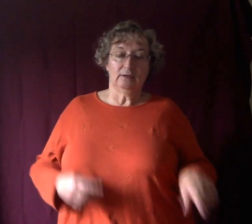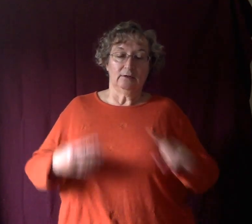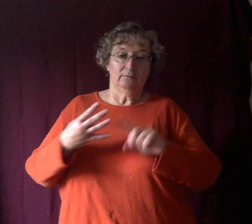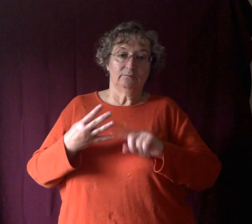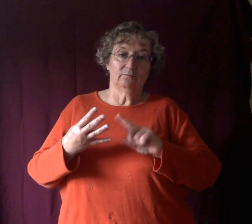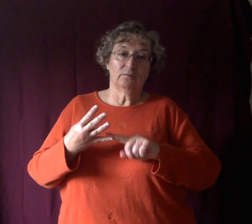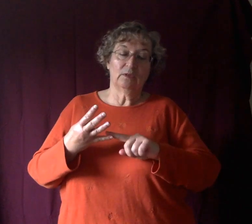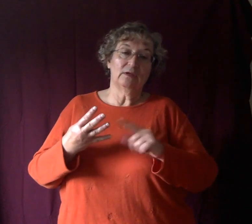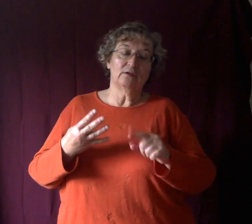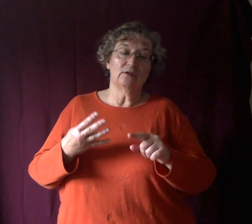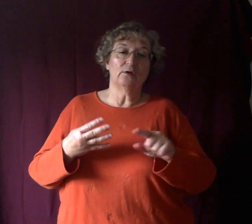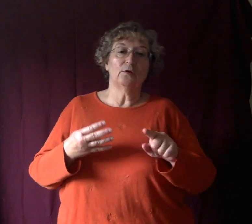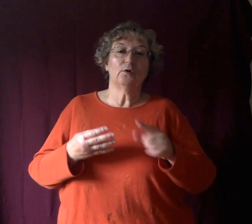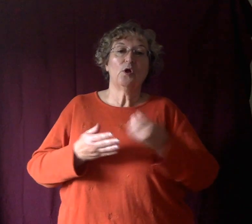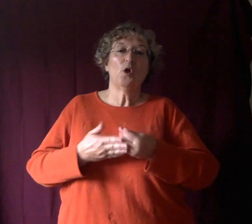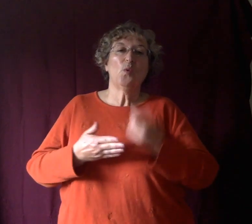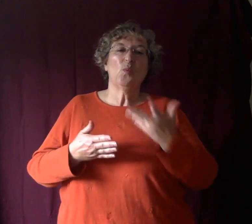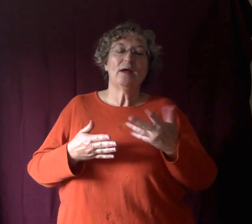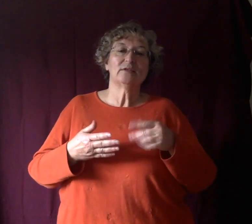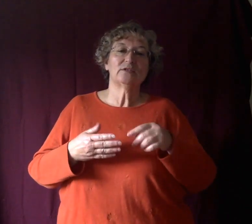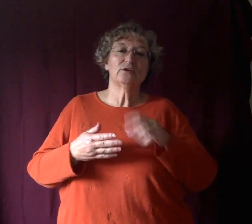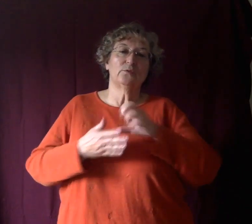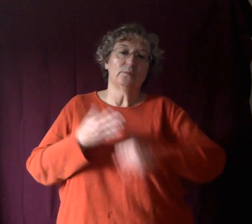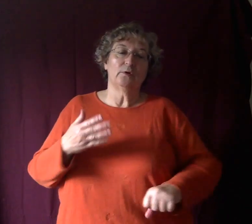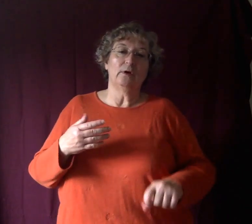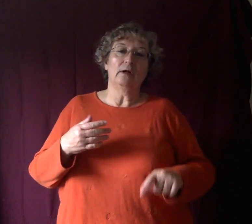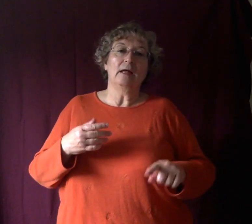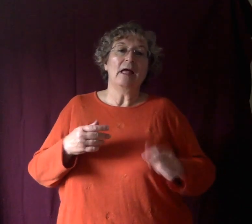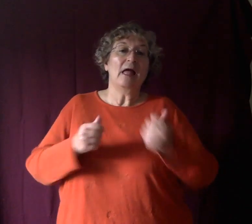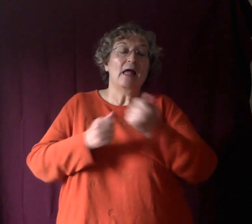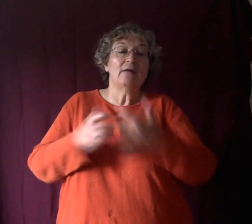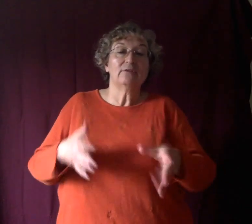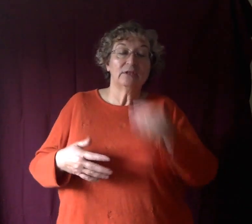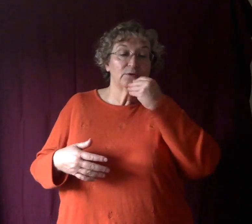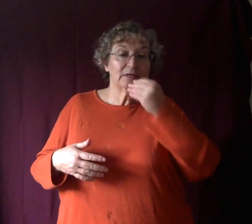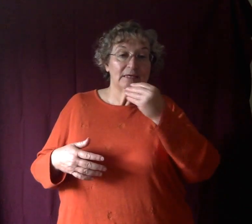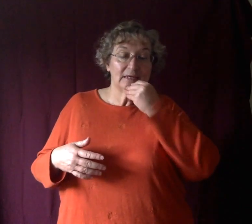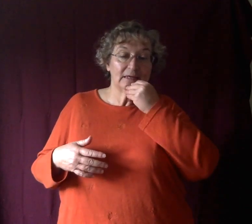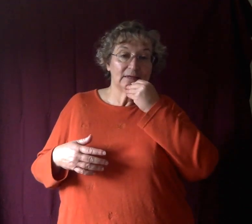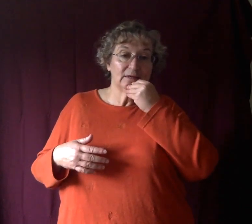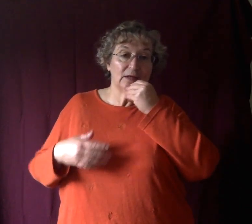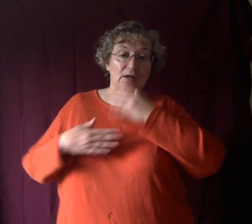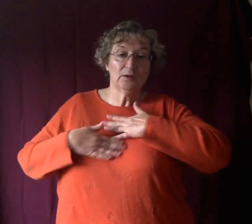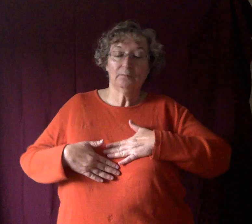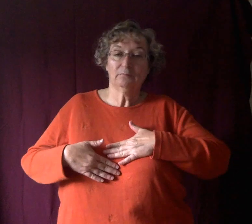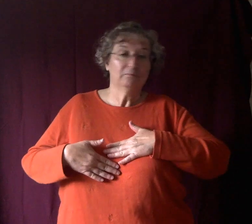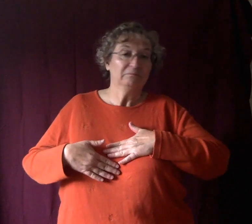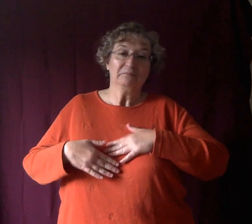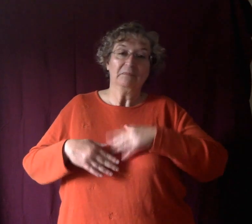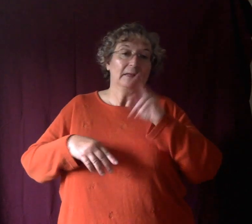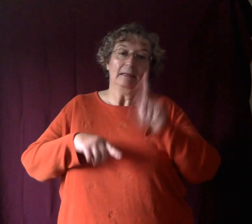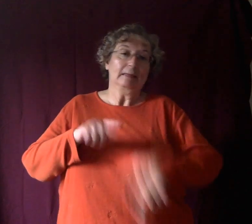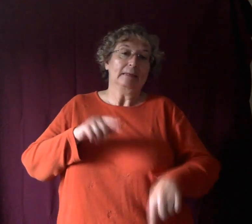waste removal function. Not everything that you eat is digestible and or absorbable. Your large intestine, which we'll get to shortly,